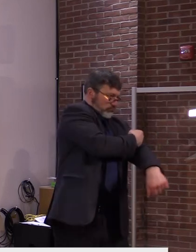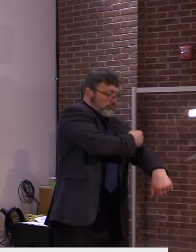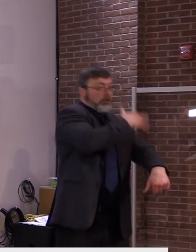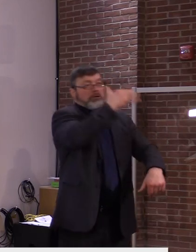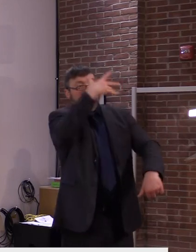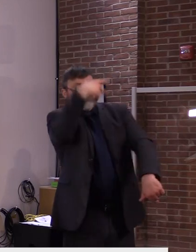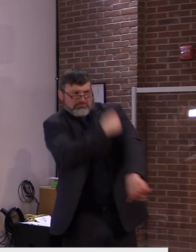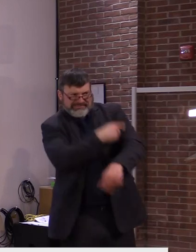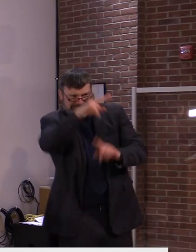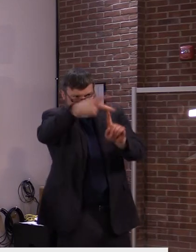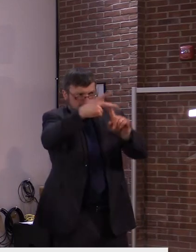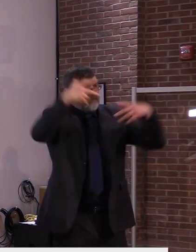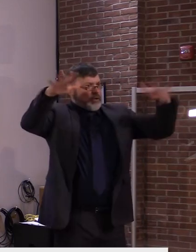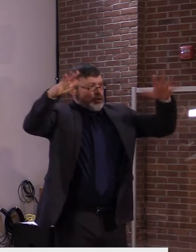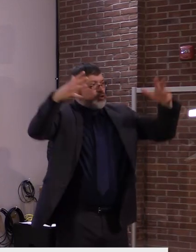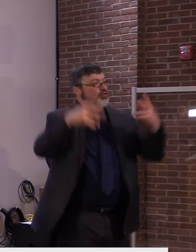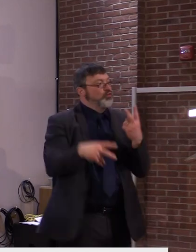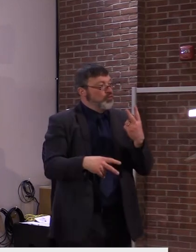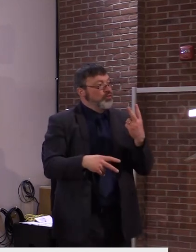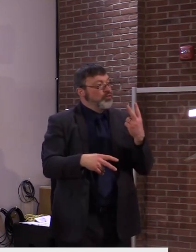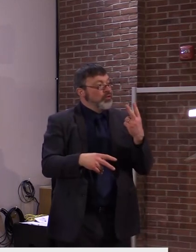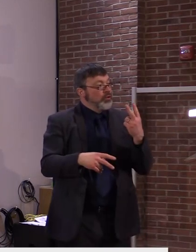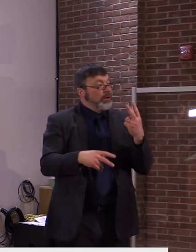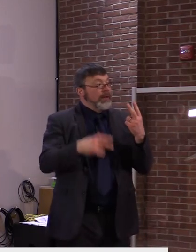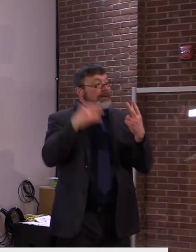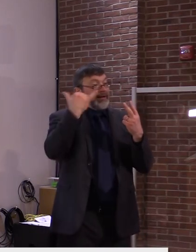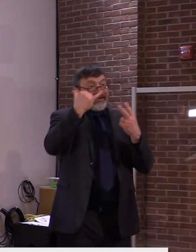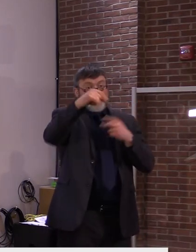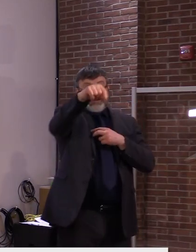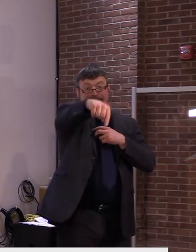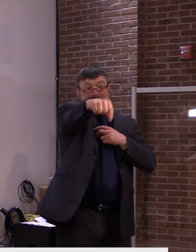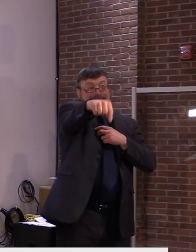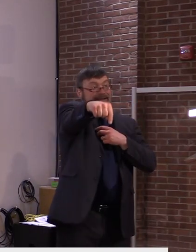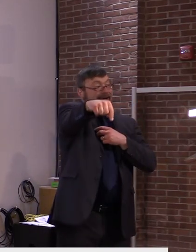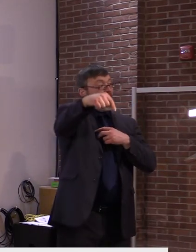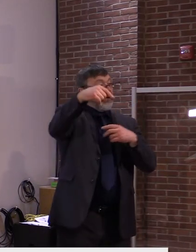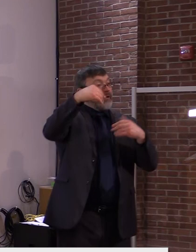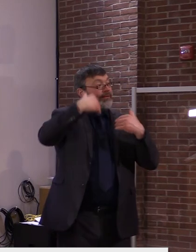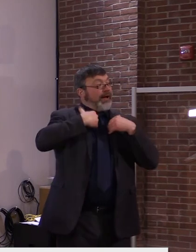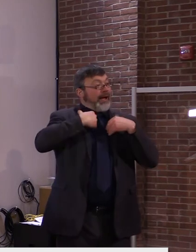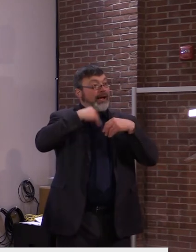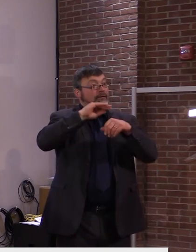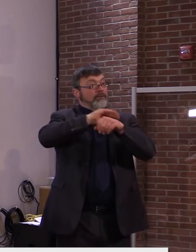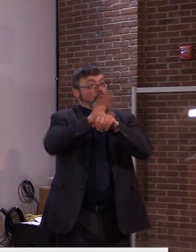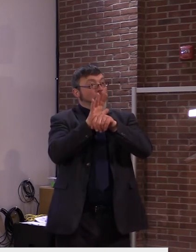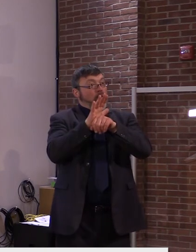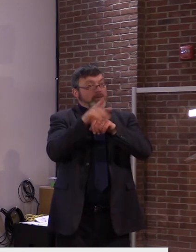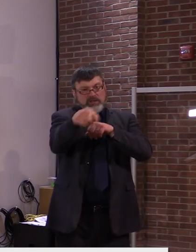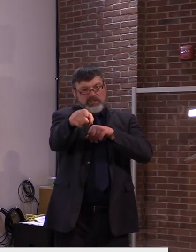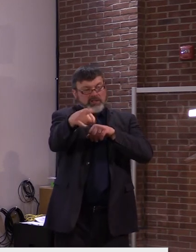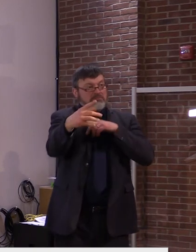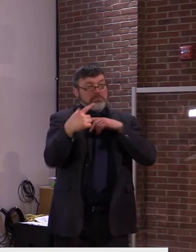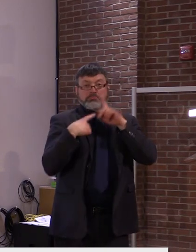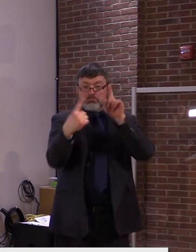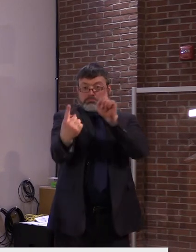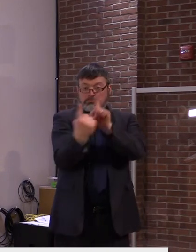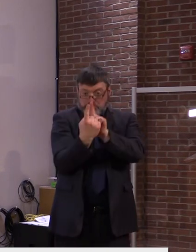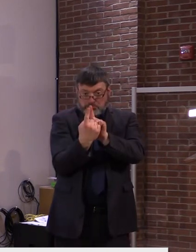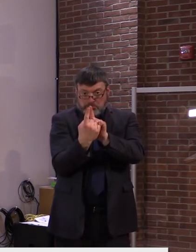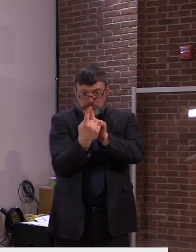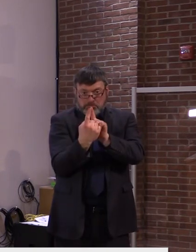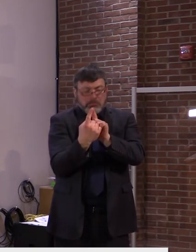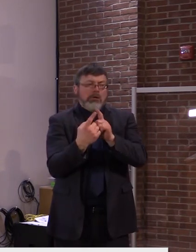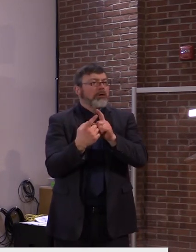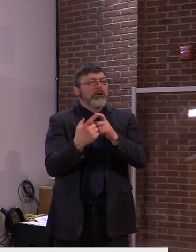vaccines. They're within 3 months following the receipt of their last dose of the vaccine, and they have no